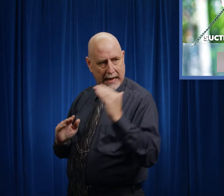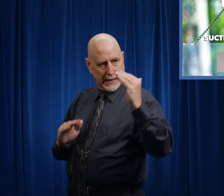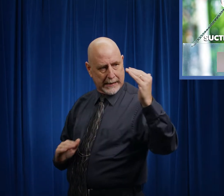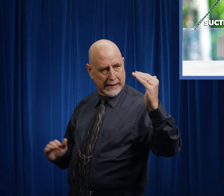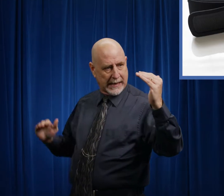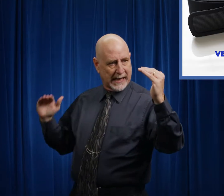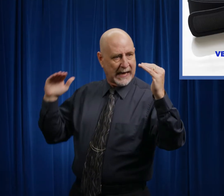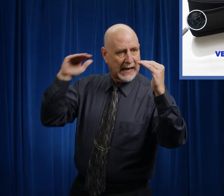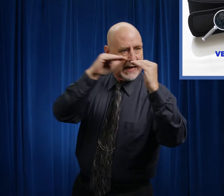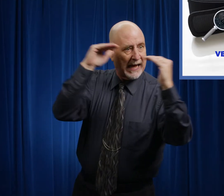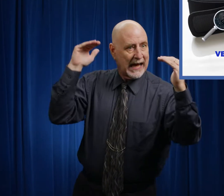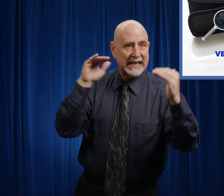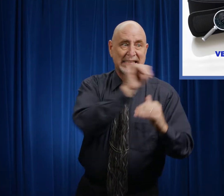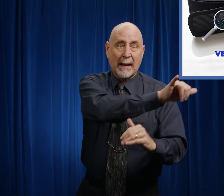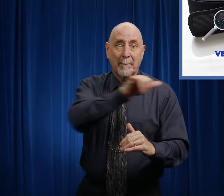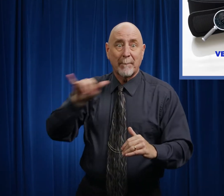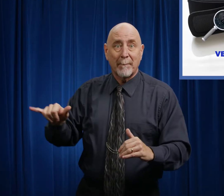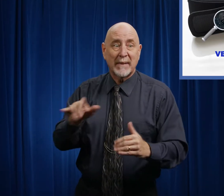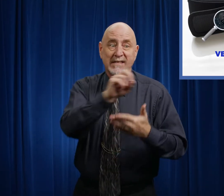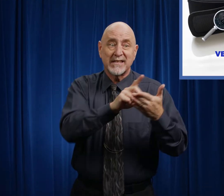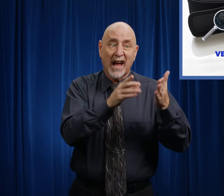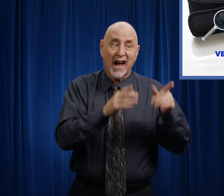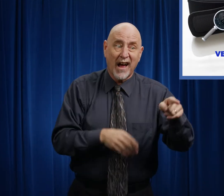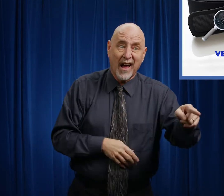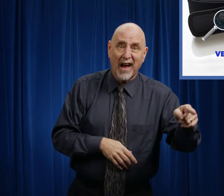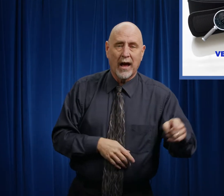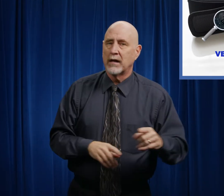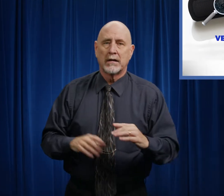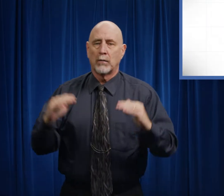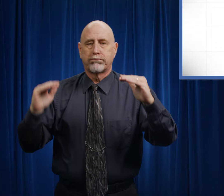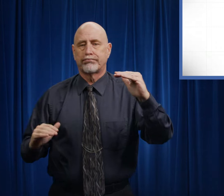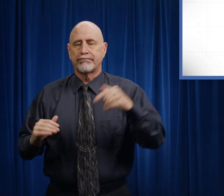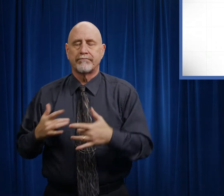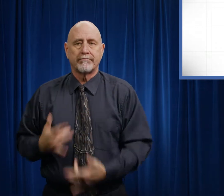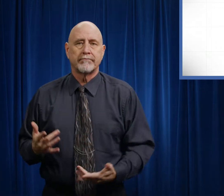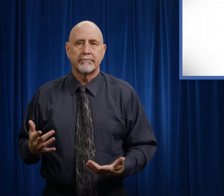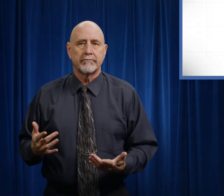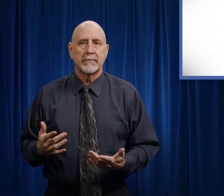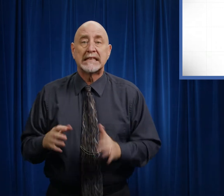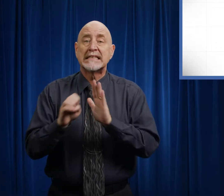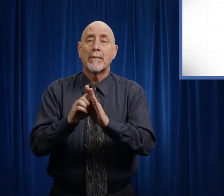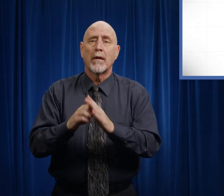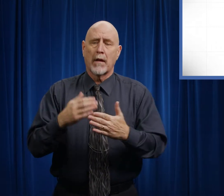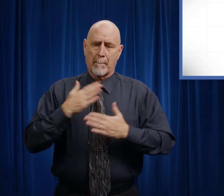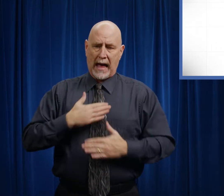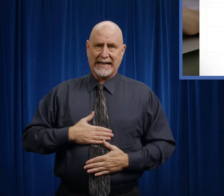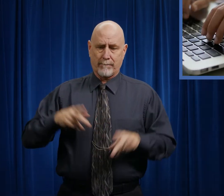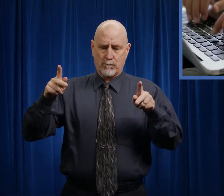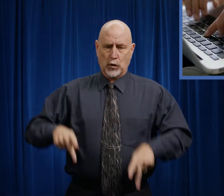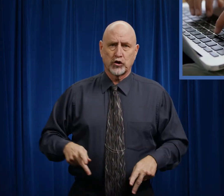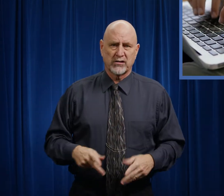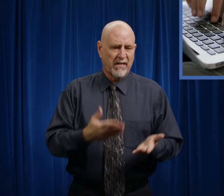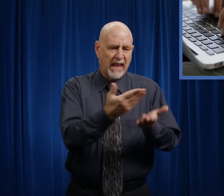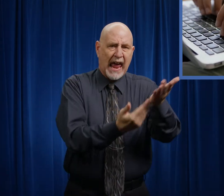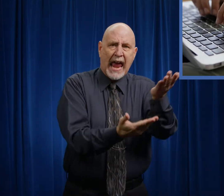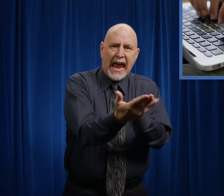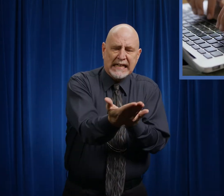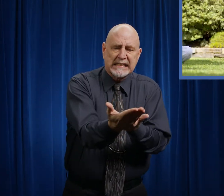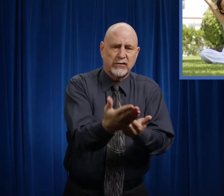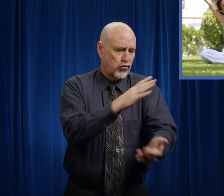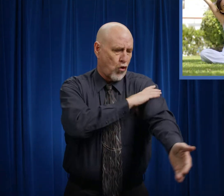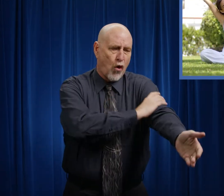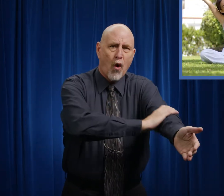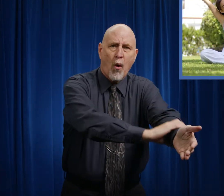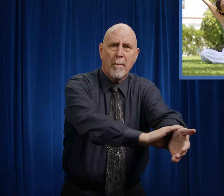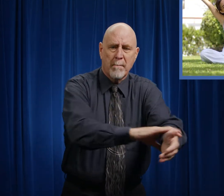don't do nearly as well as the design that we see in nature. We look at the design of the human body and the human hand and the